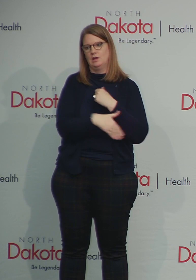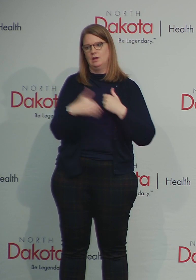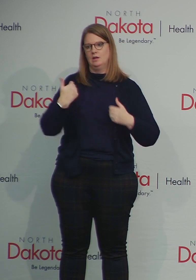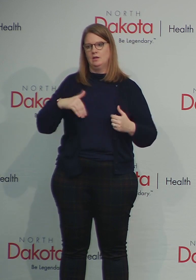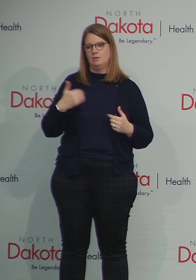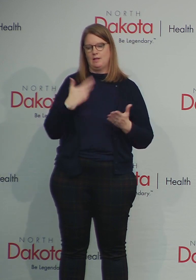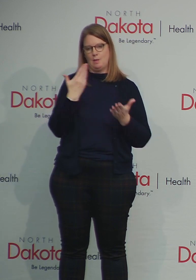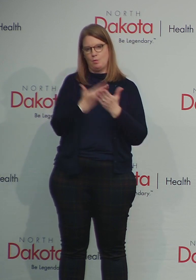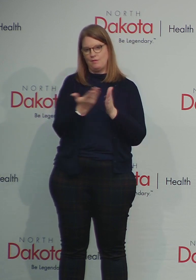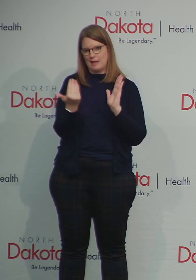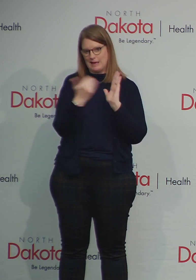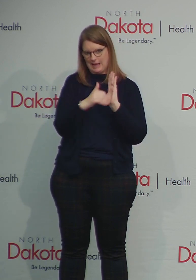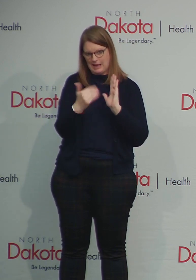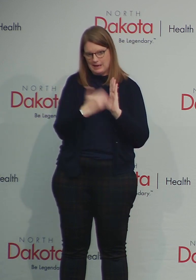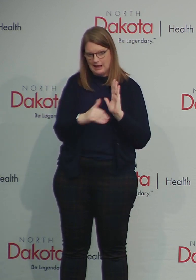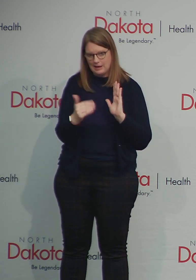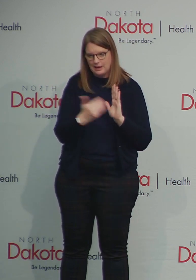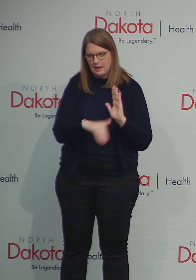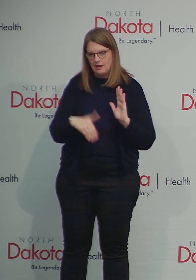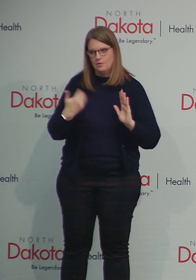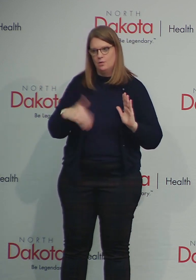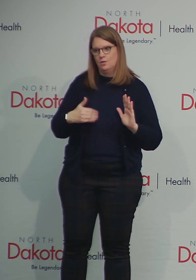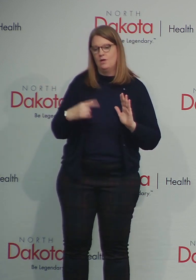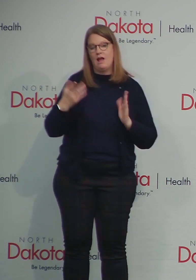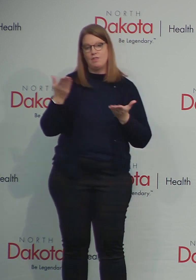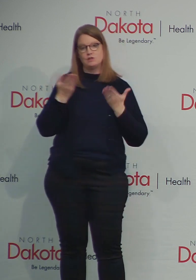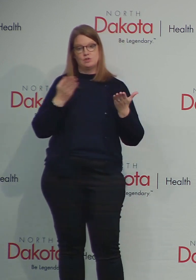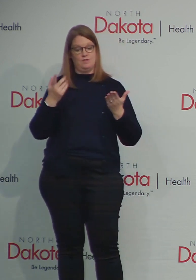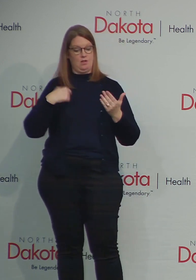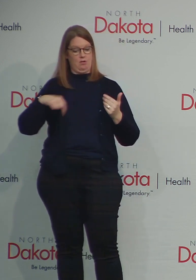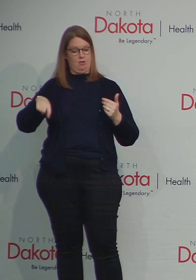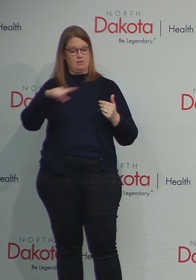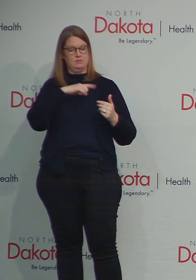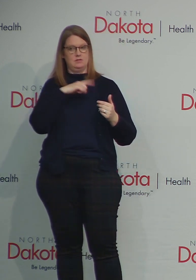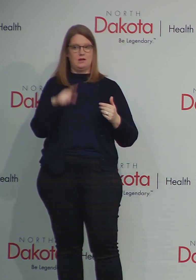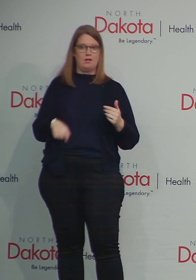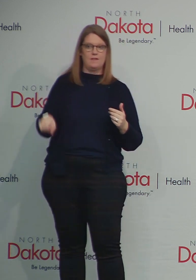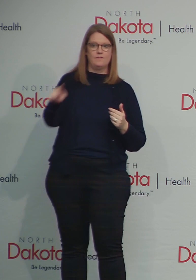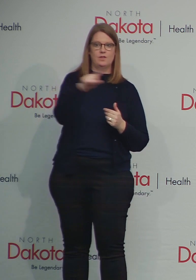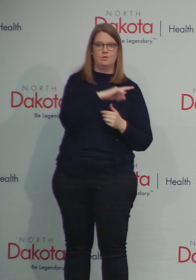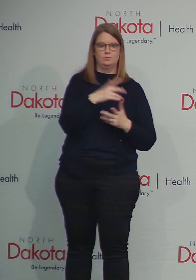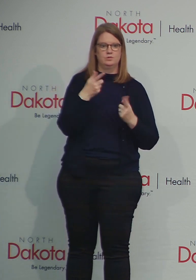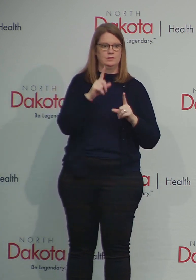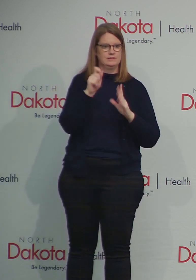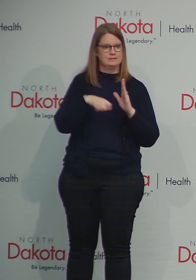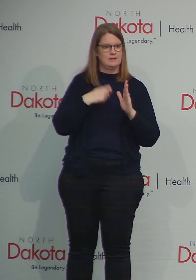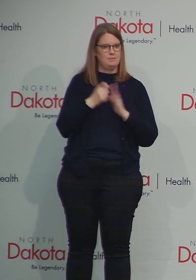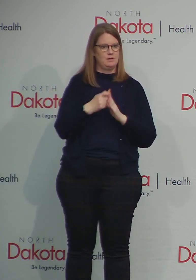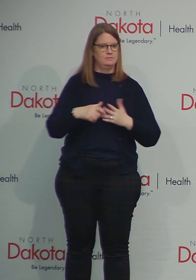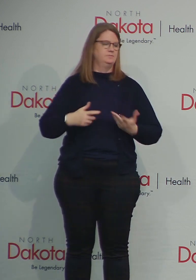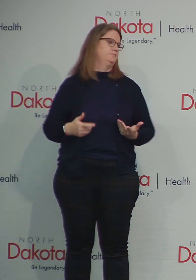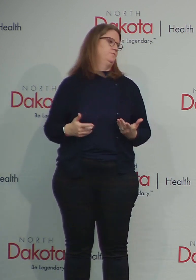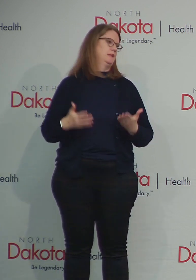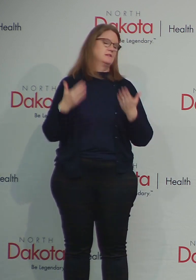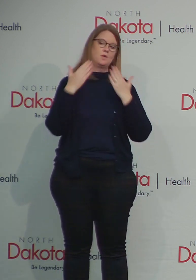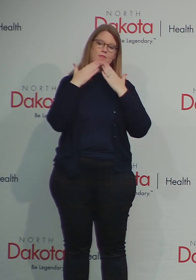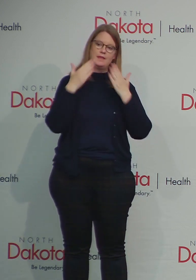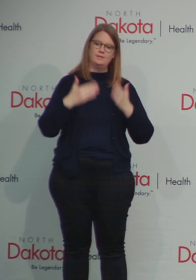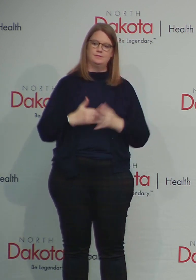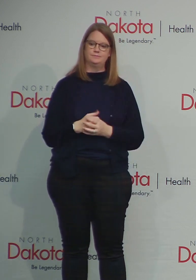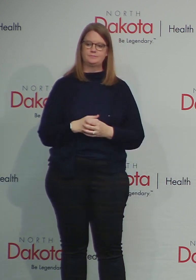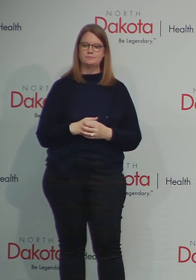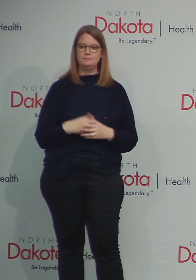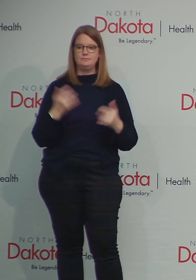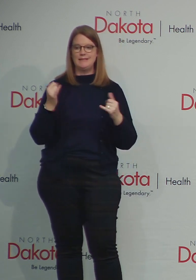again with how they're serving each of us and all of you during this time period. So thank you.